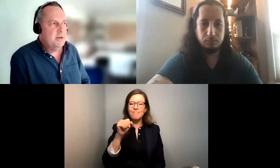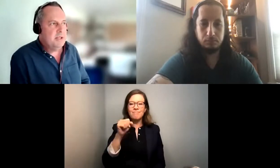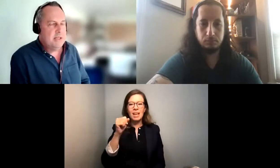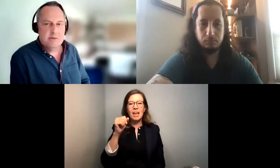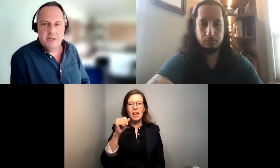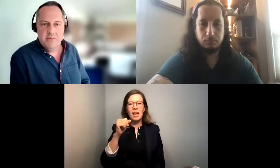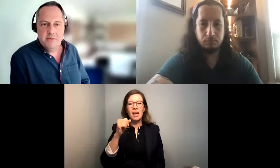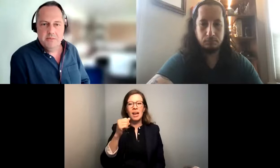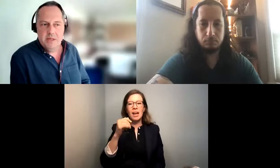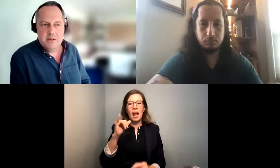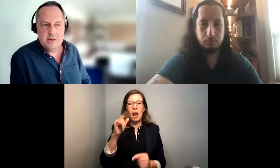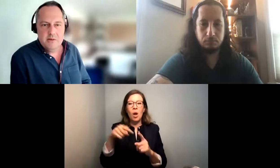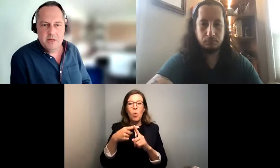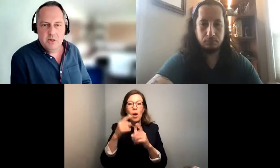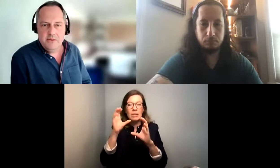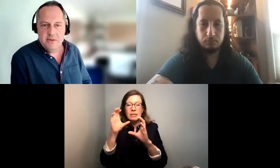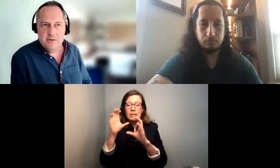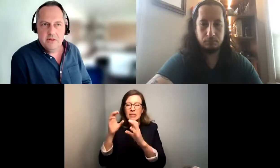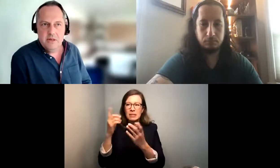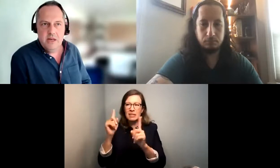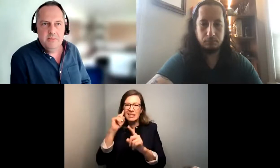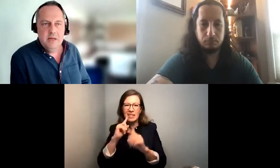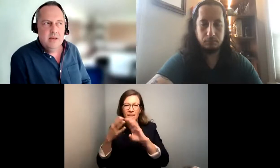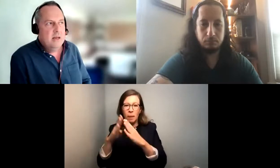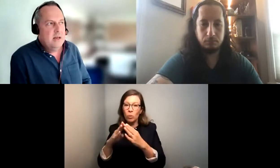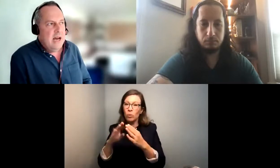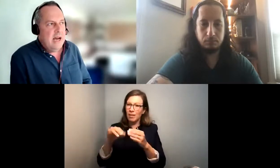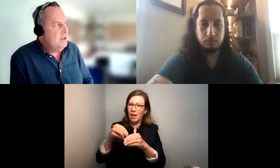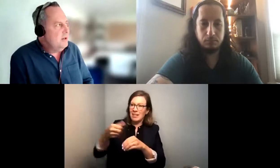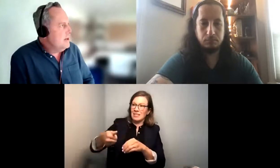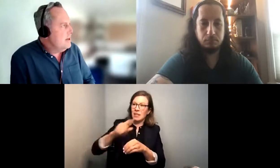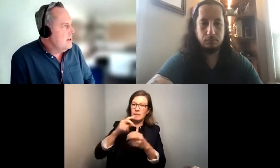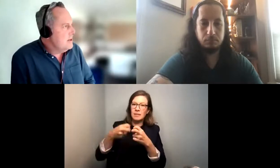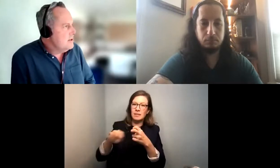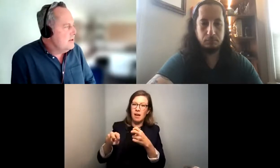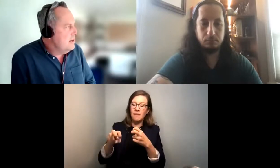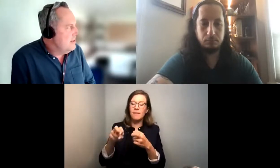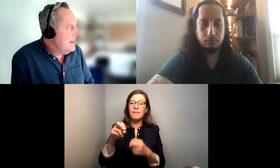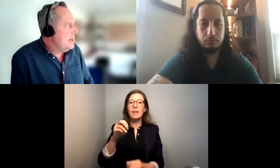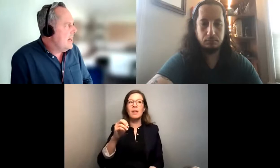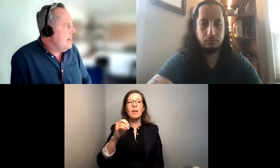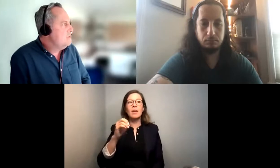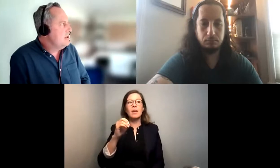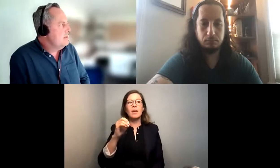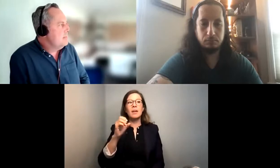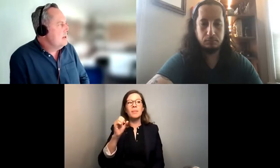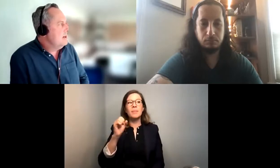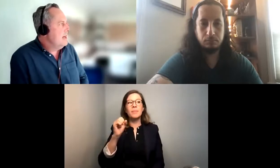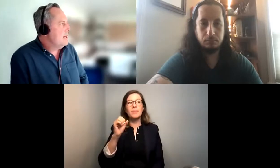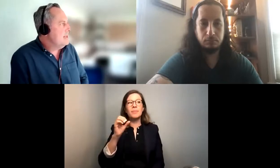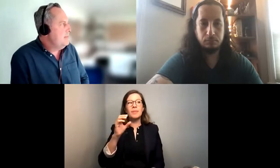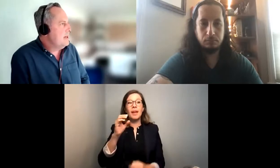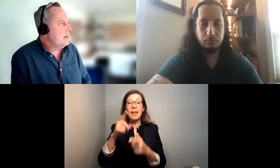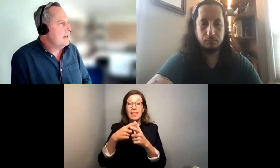deaf community sometimes can be quite difficult. How do you then engage with them at